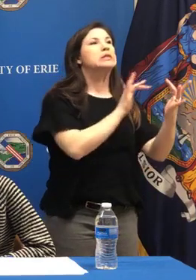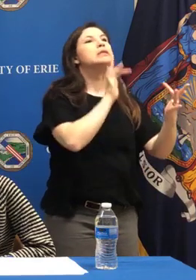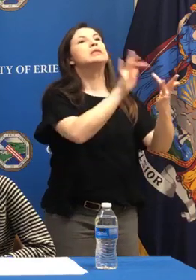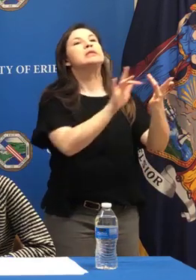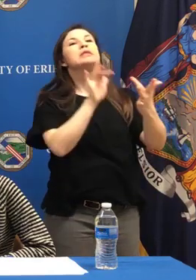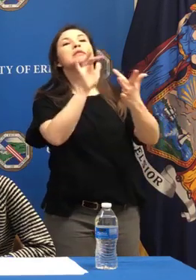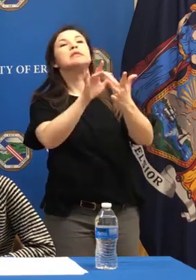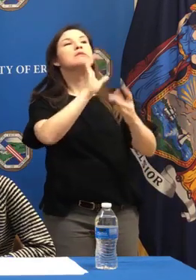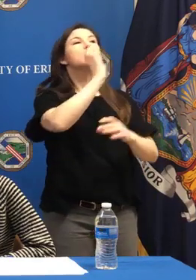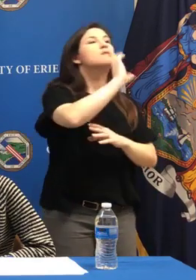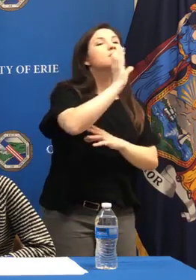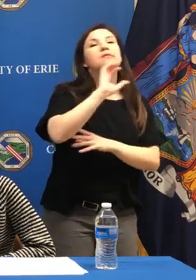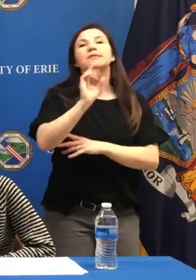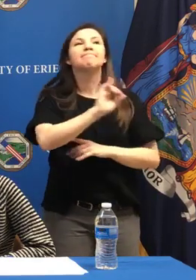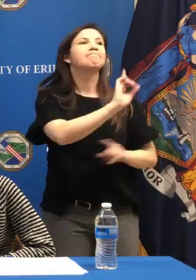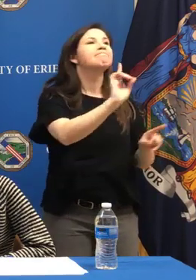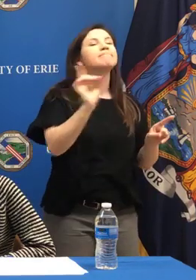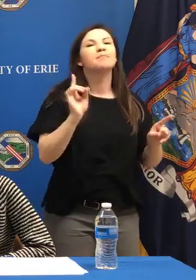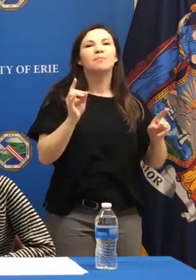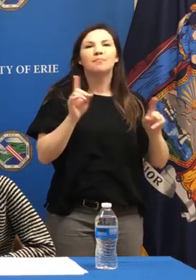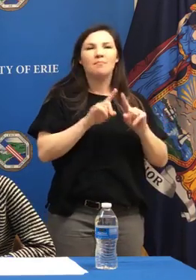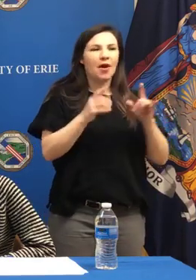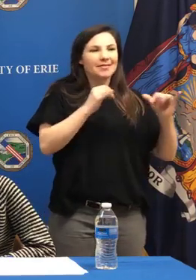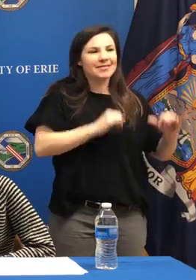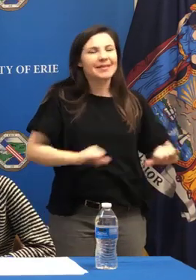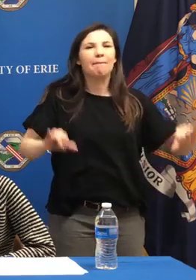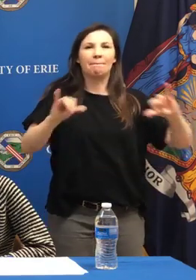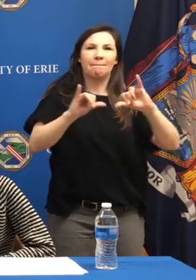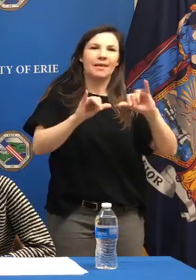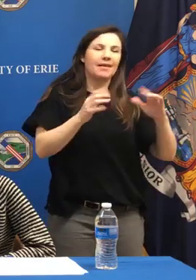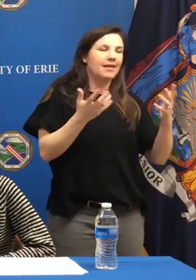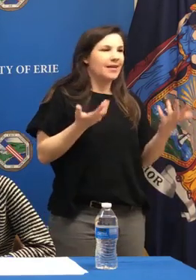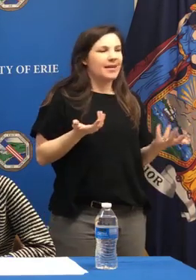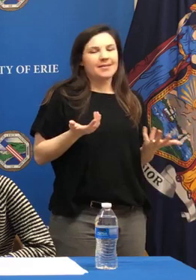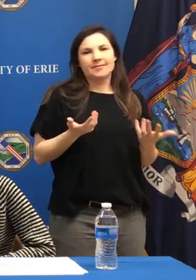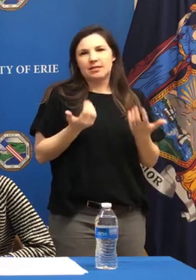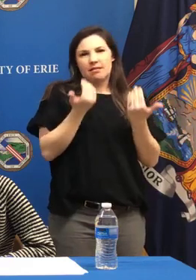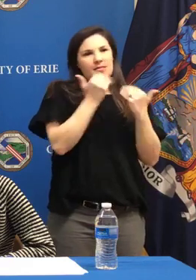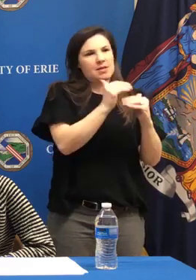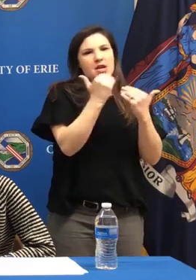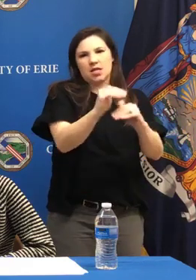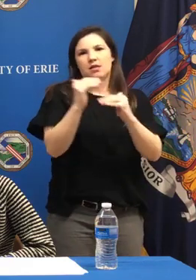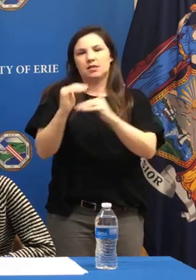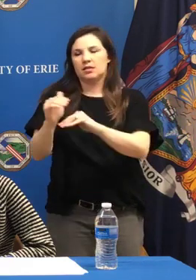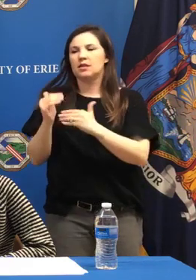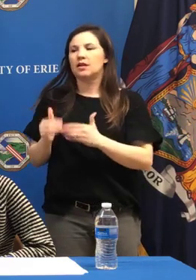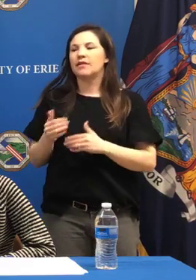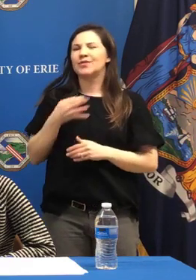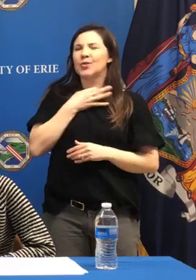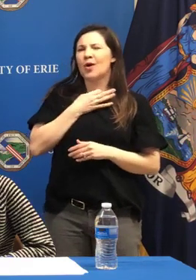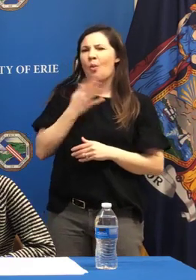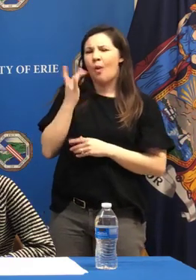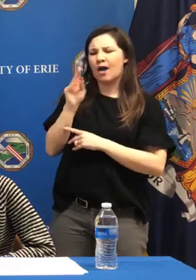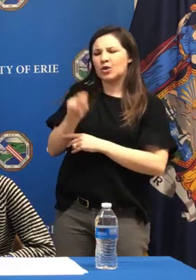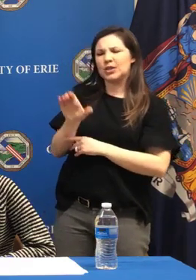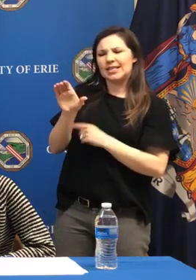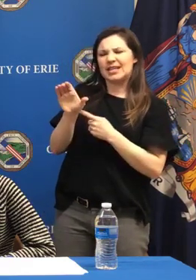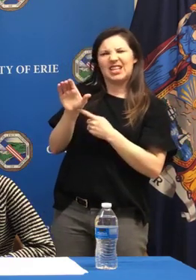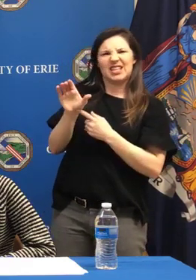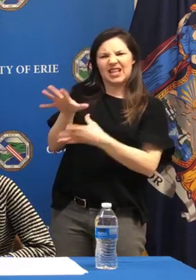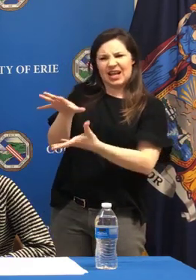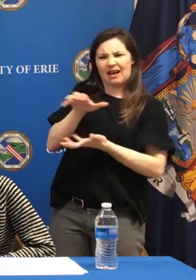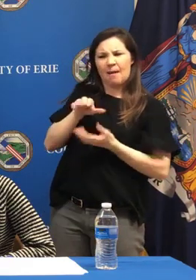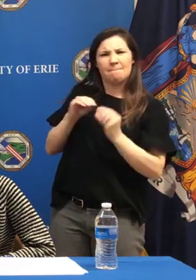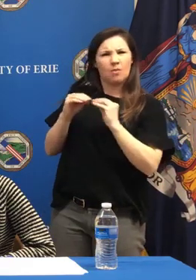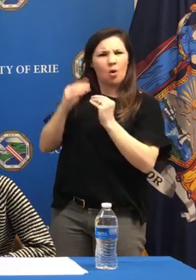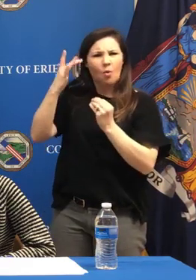possible, everyone's in the same boat. There's limitations on it. Now, there's a lot of questions as to why New York City got more. Well, New York City's